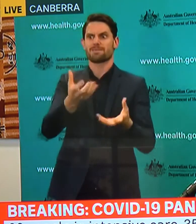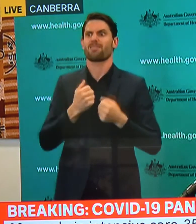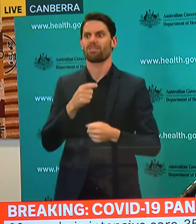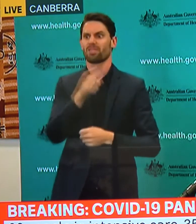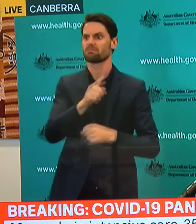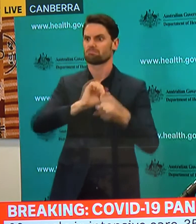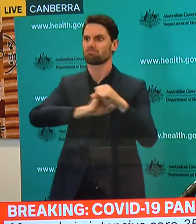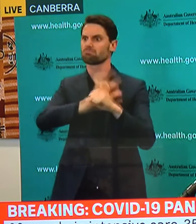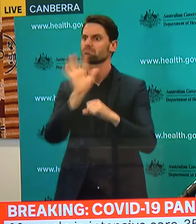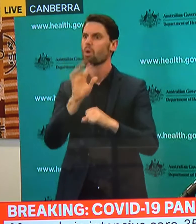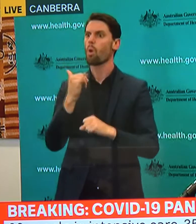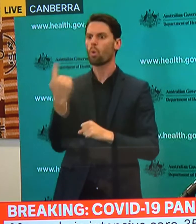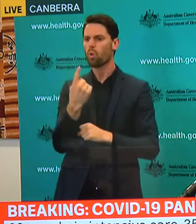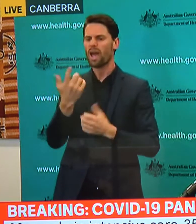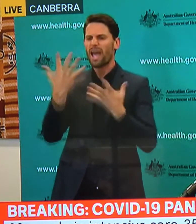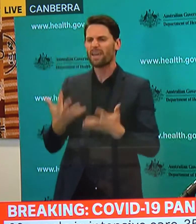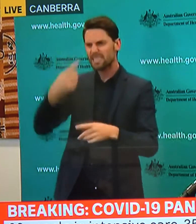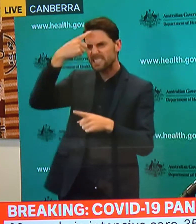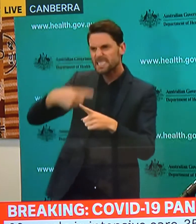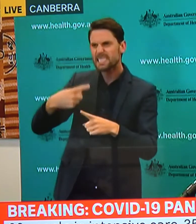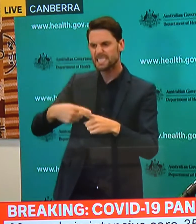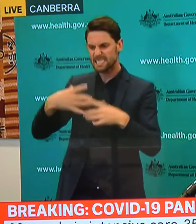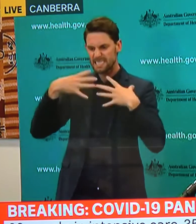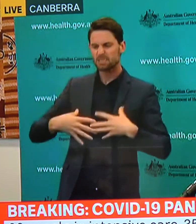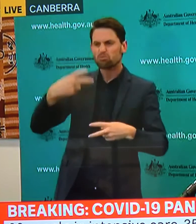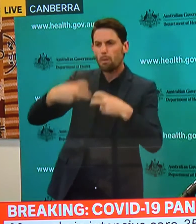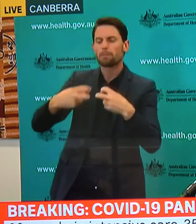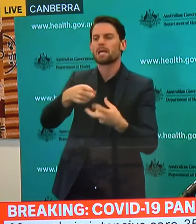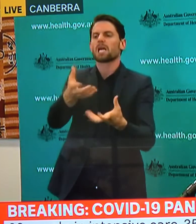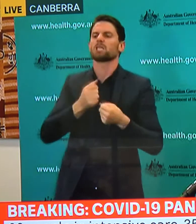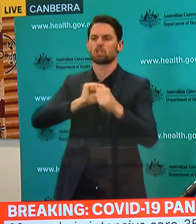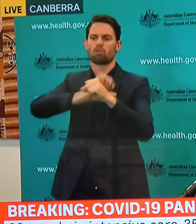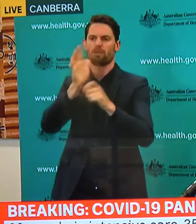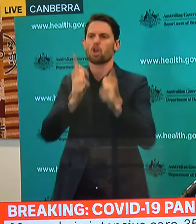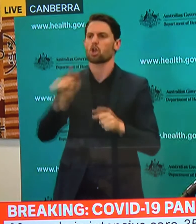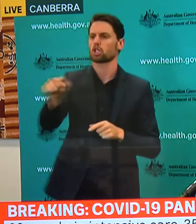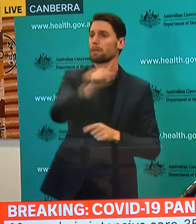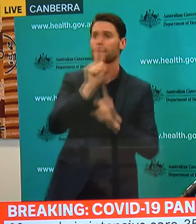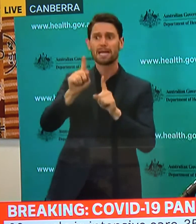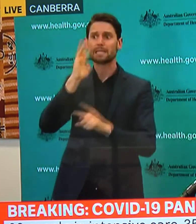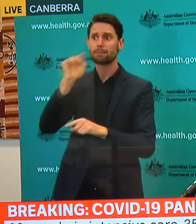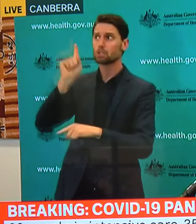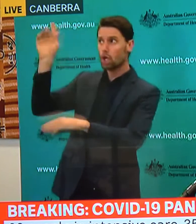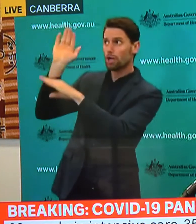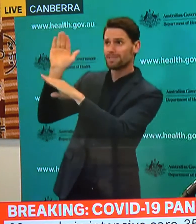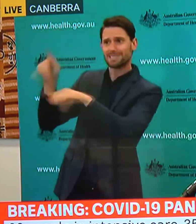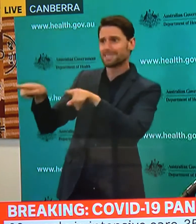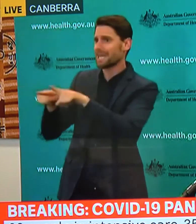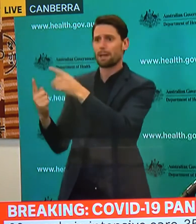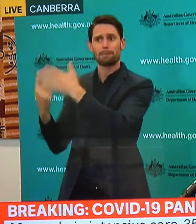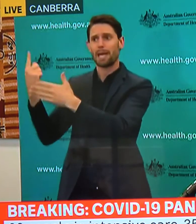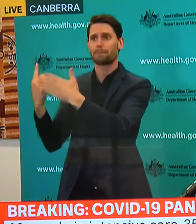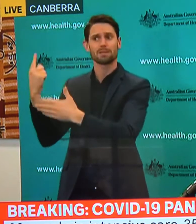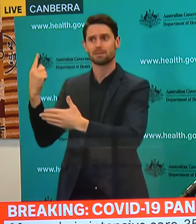illnesses. But as has been seen around the world so far, the more cases you get, the more likely it is that